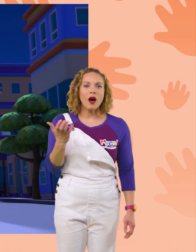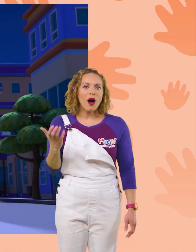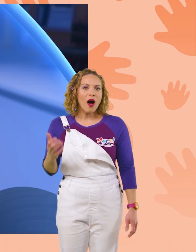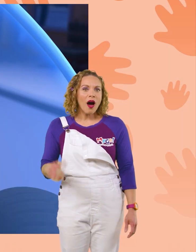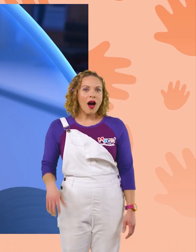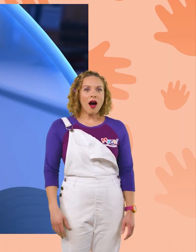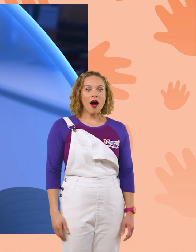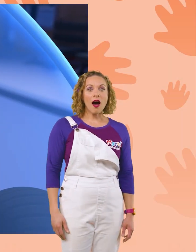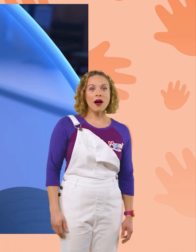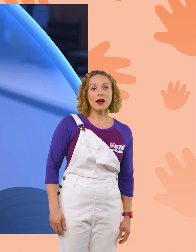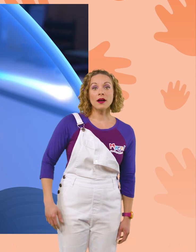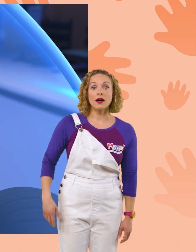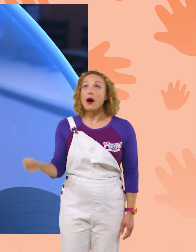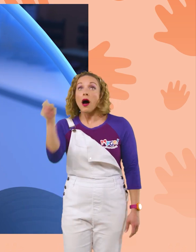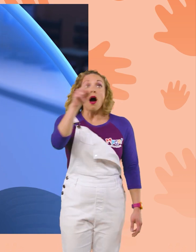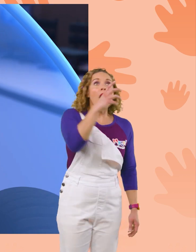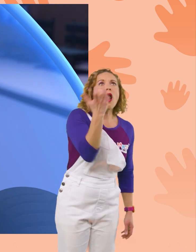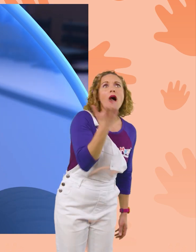stingray.